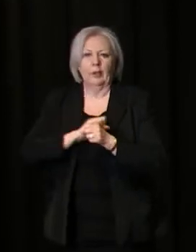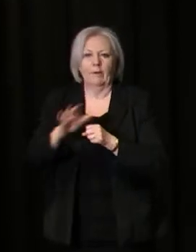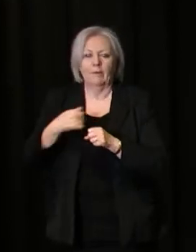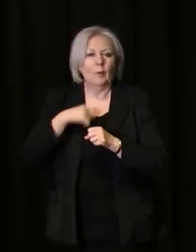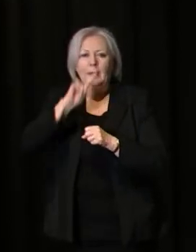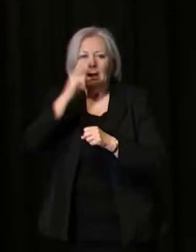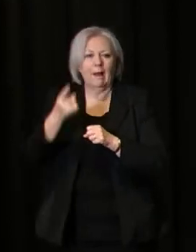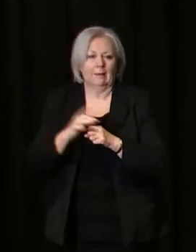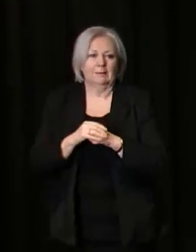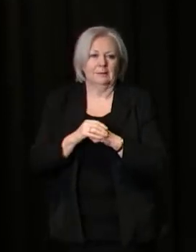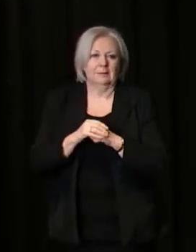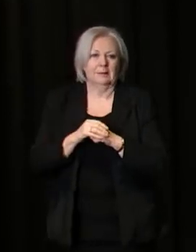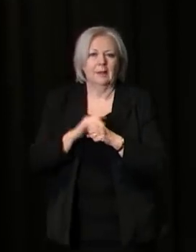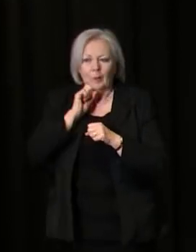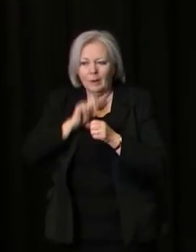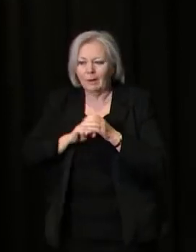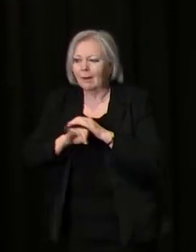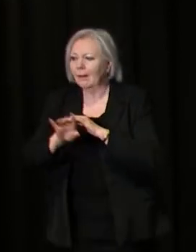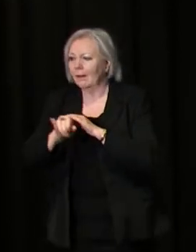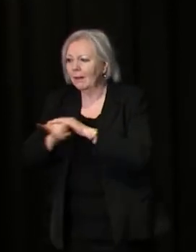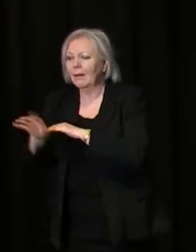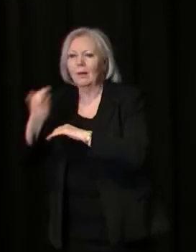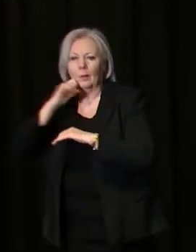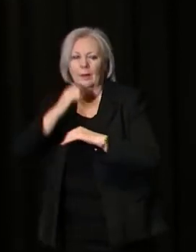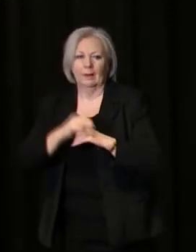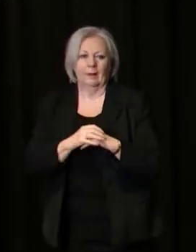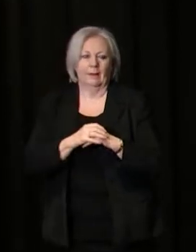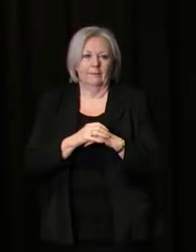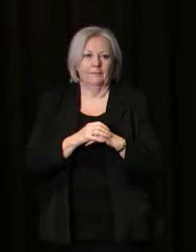national plan, kind of like the page ran out.